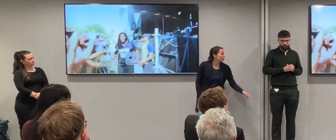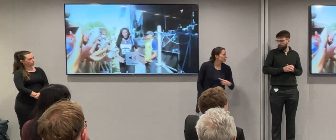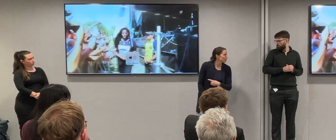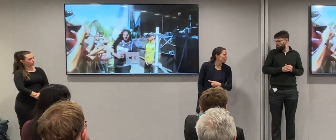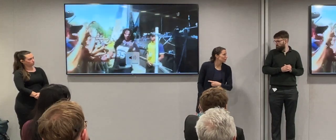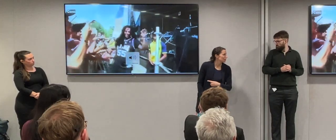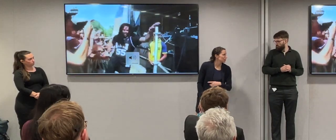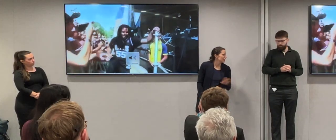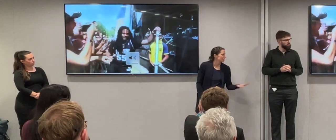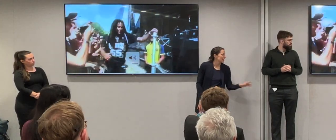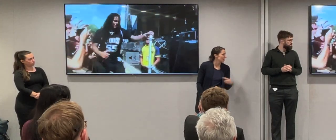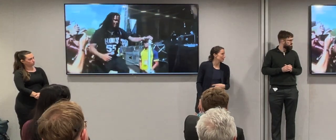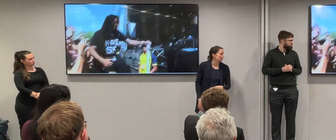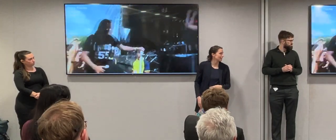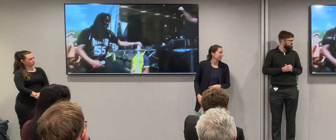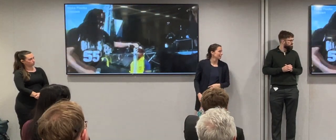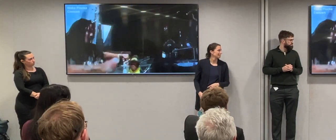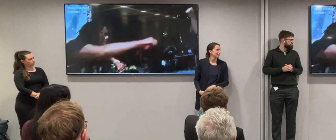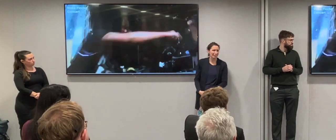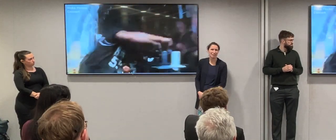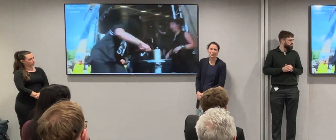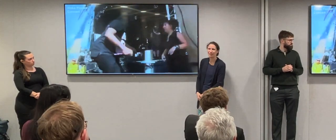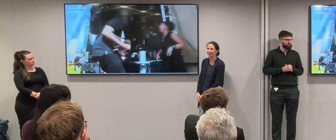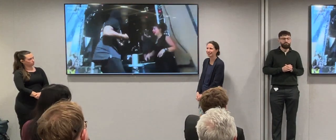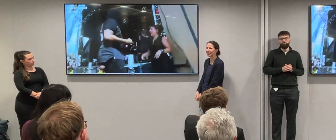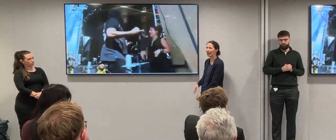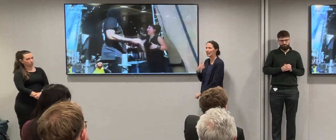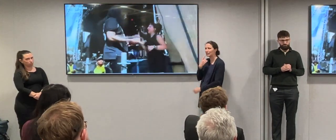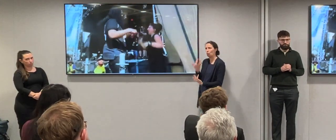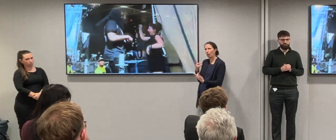you wait until the video finishes and then... Right, of course.